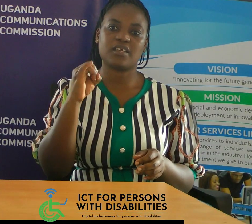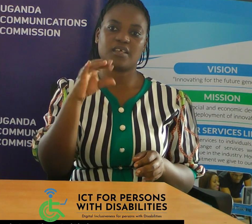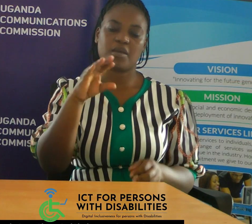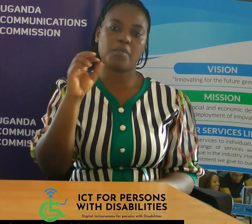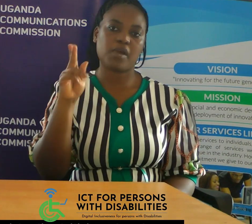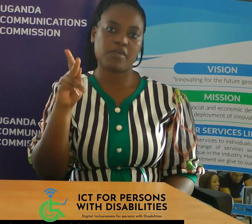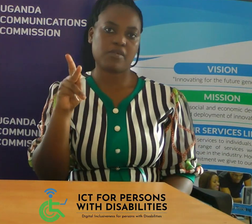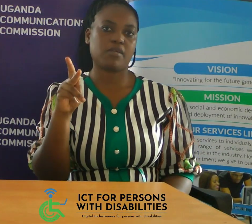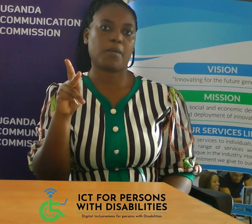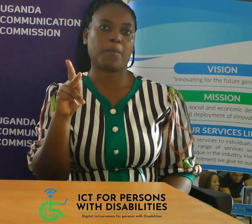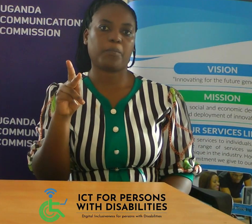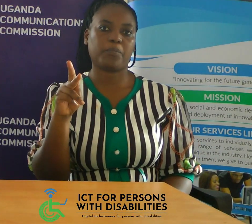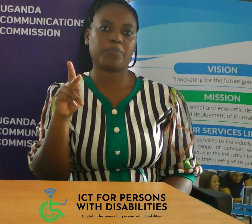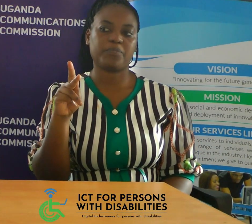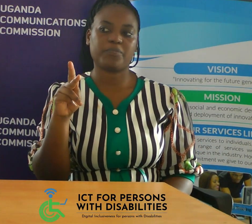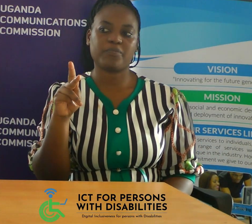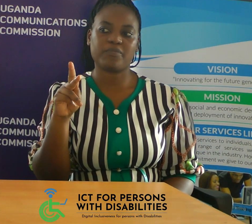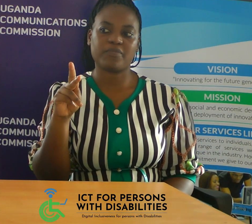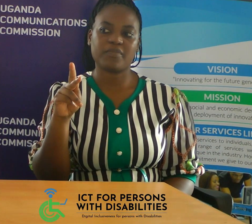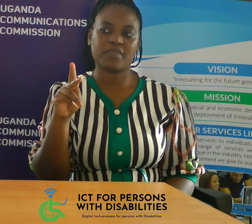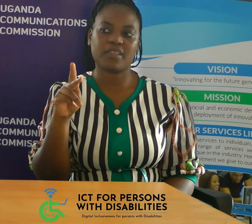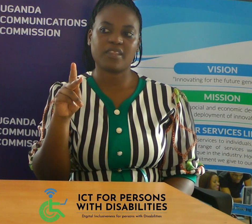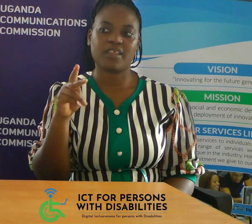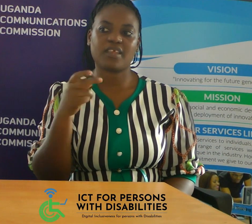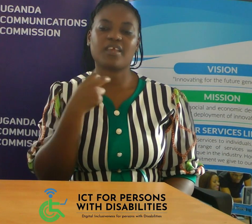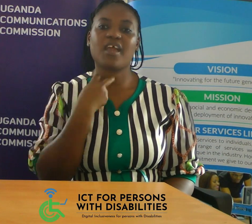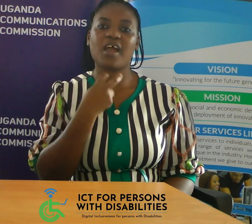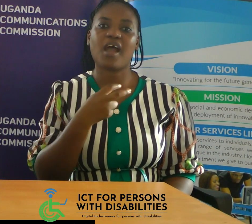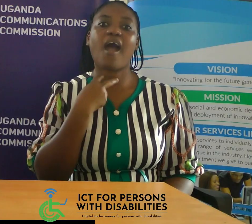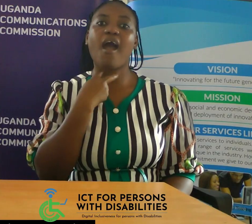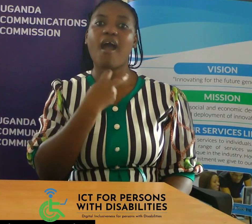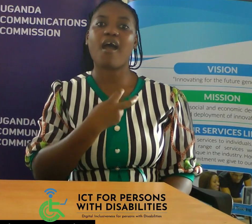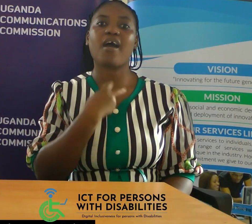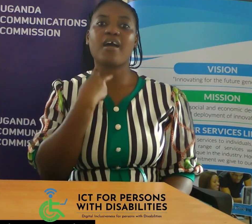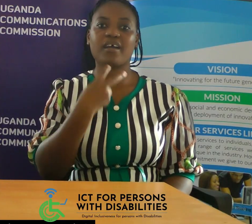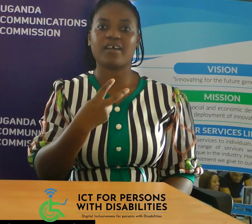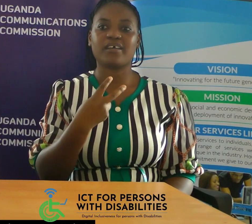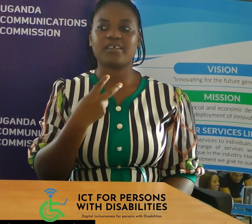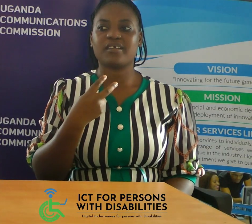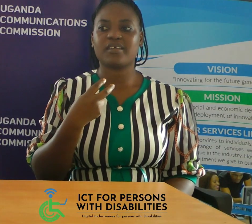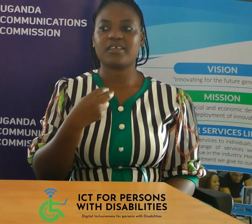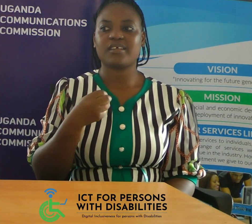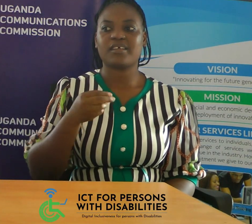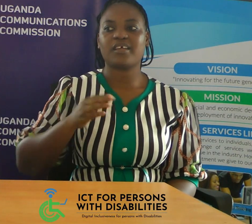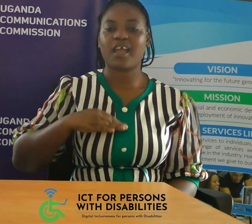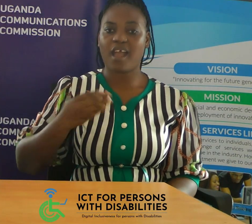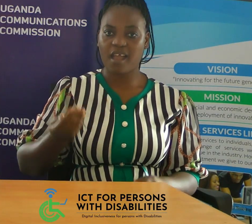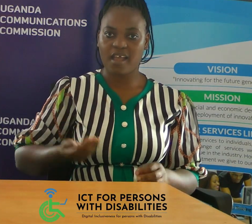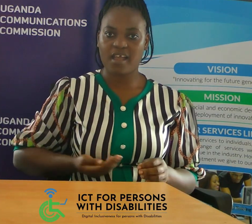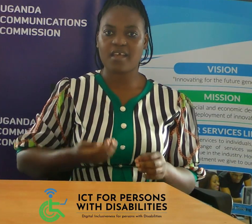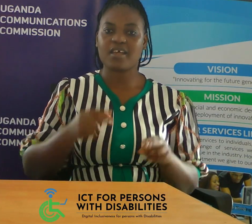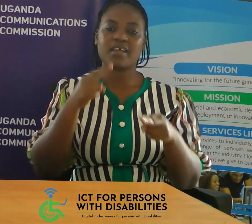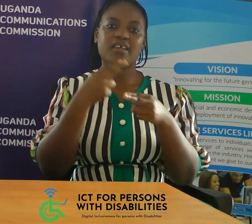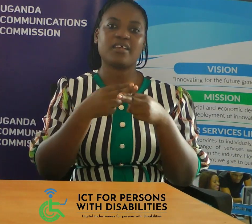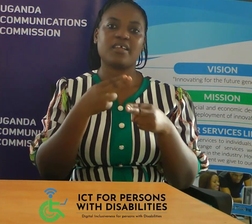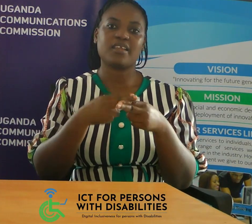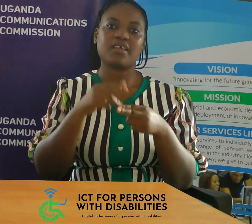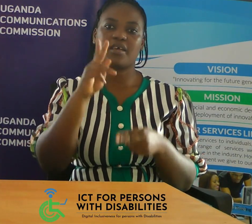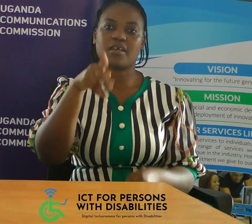Disabilities. Thank you. Yes. Thank you, Mr. Patrick.